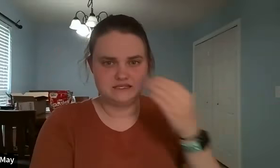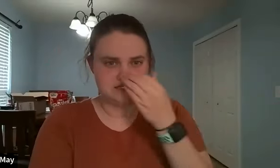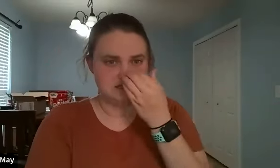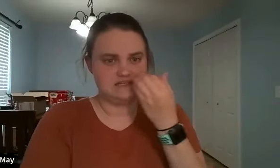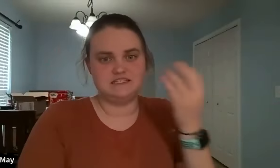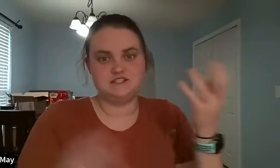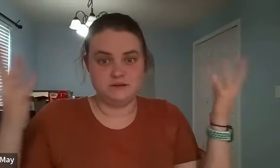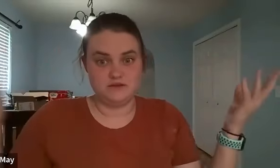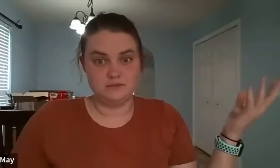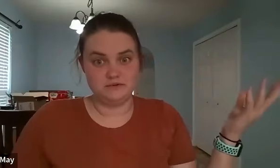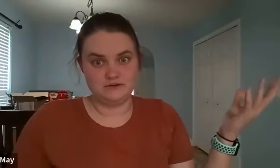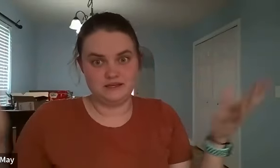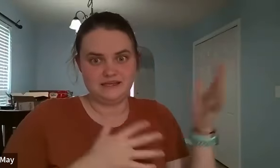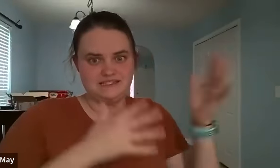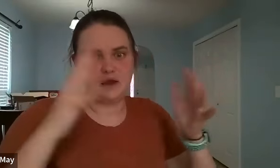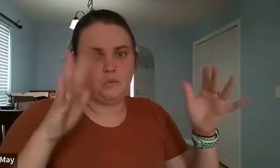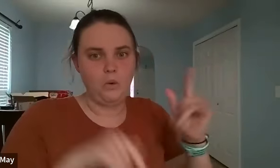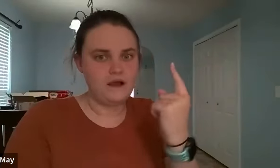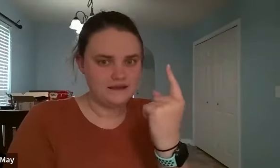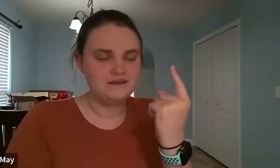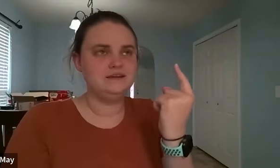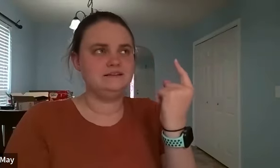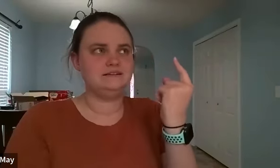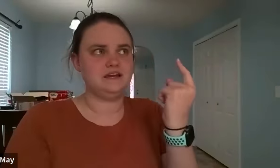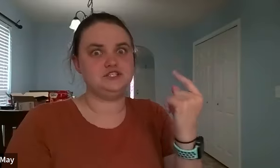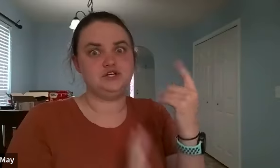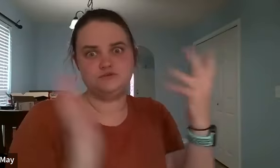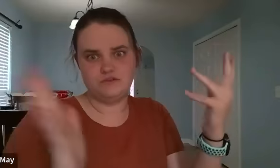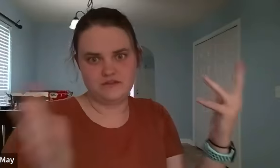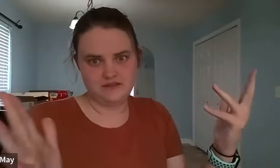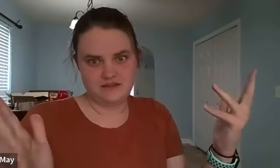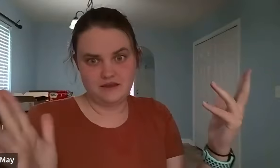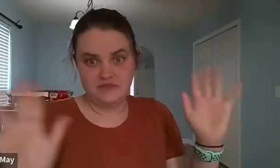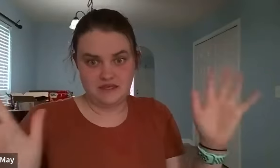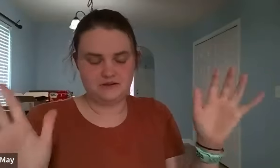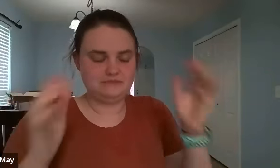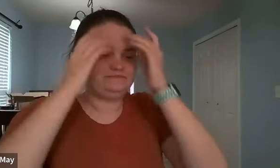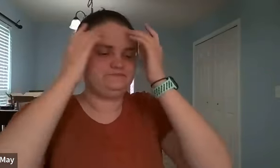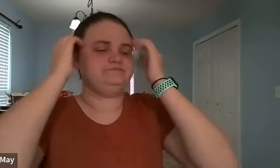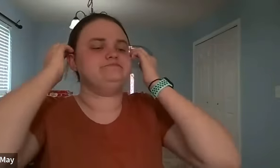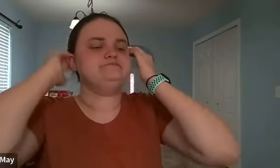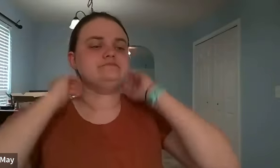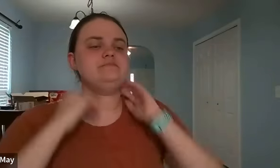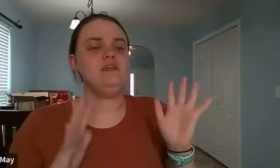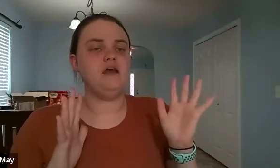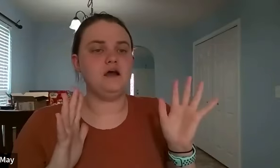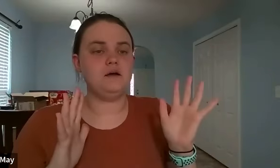in I see so many other people doing it. It's not one kind of shows more than the other.